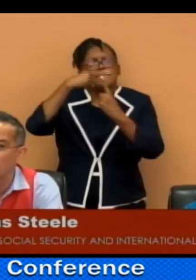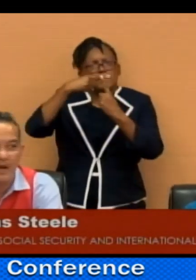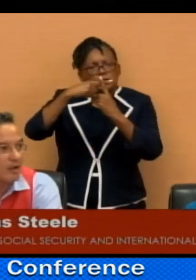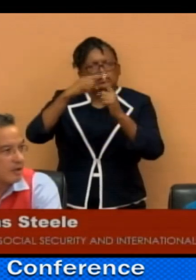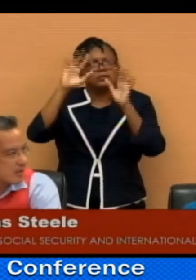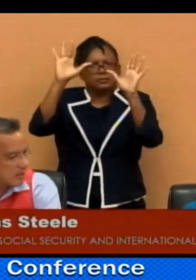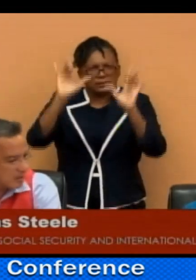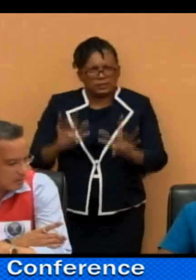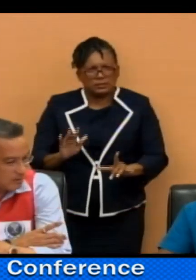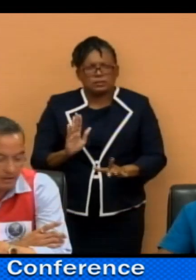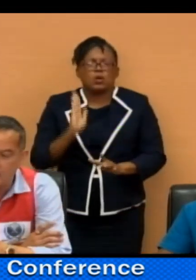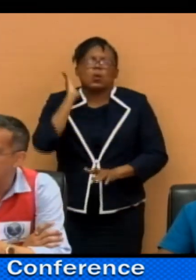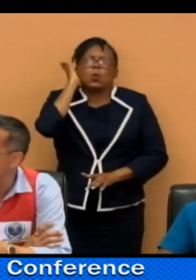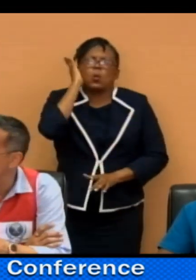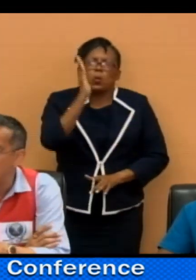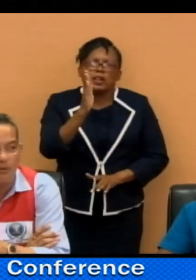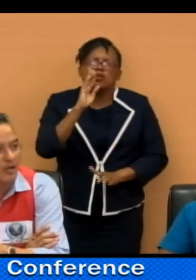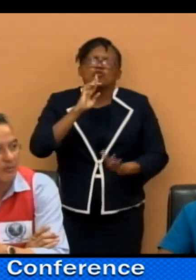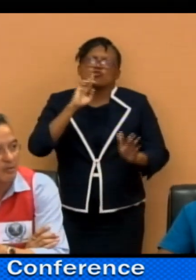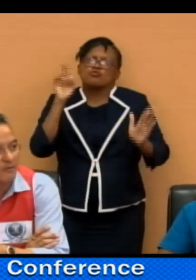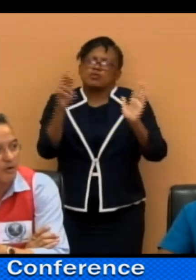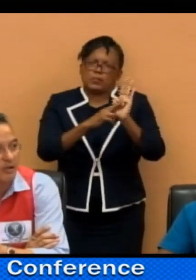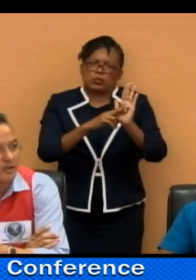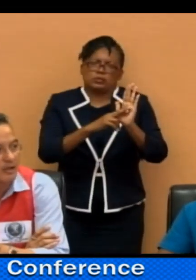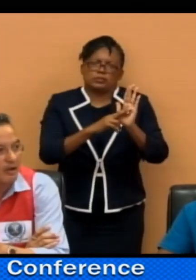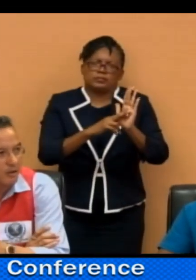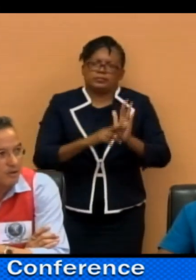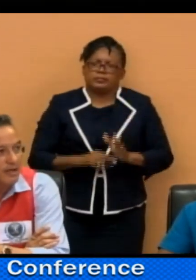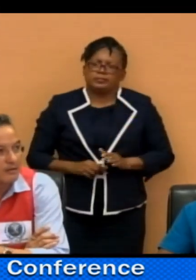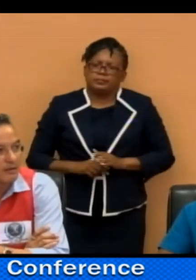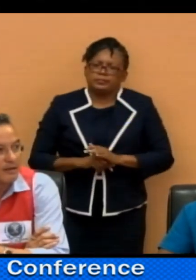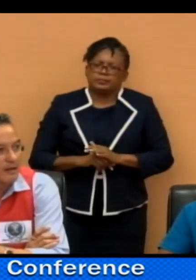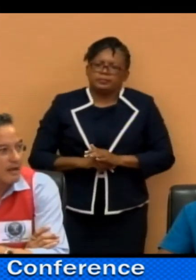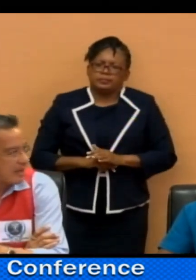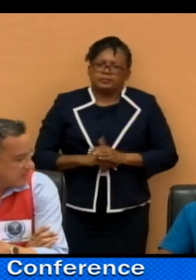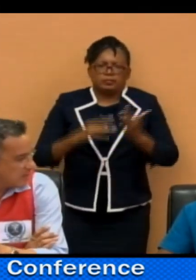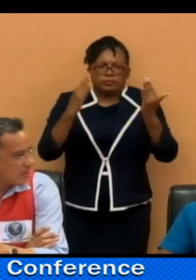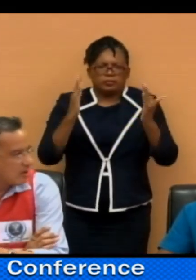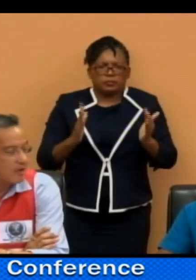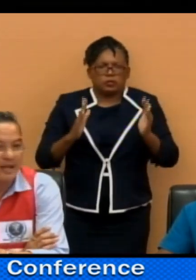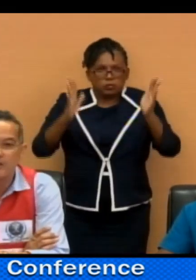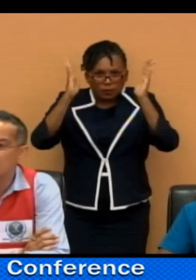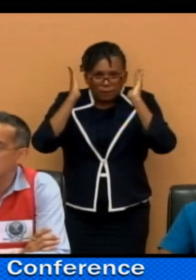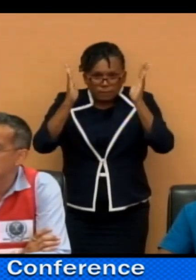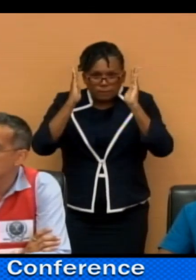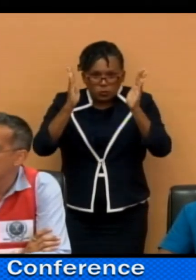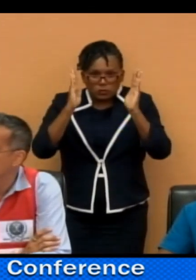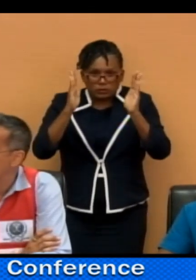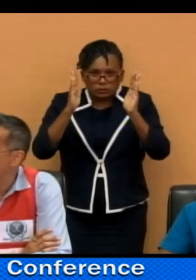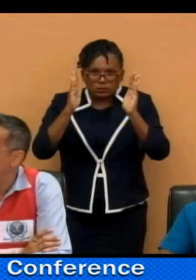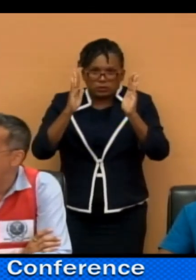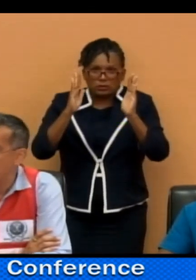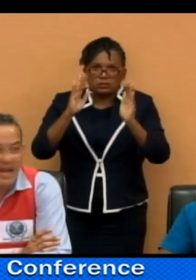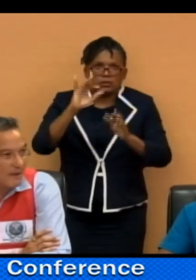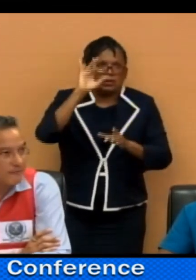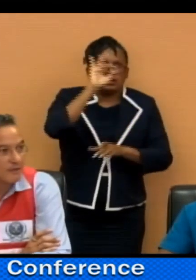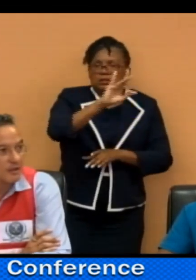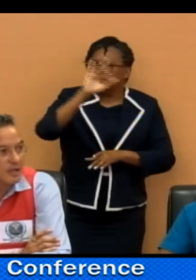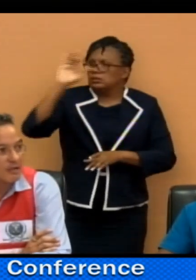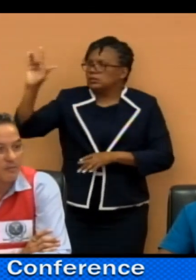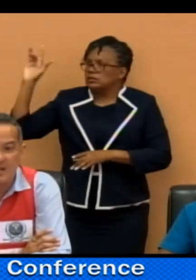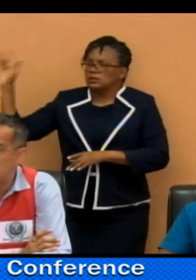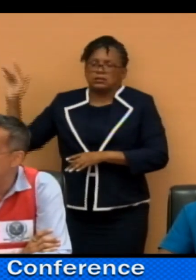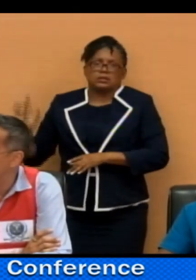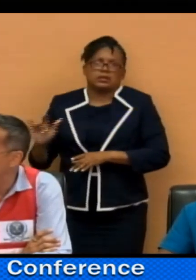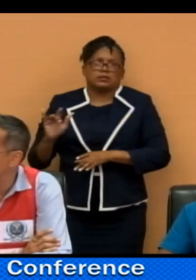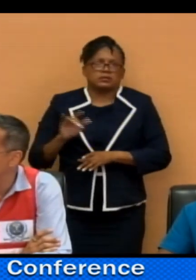Because quite honestly, the individuals say I want them to be focusing on the threat and dealing with the contact tracing. We have to